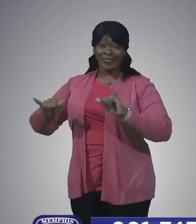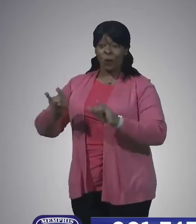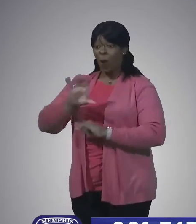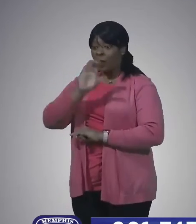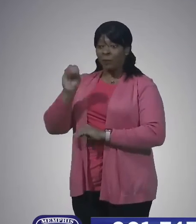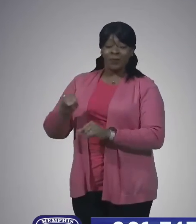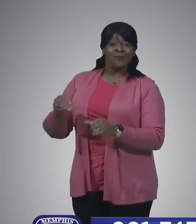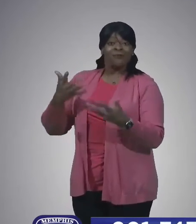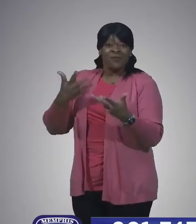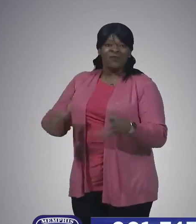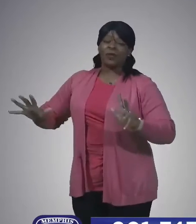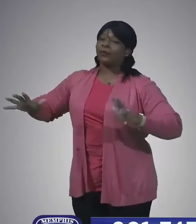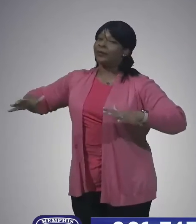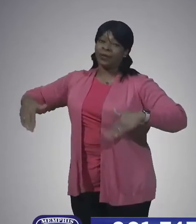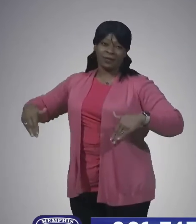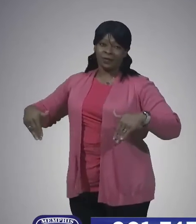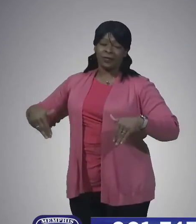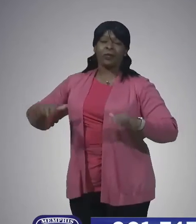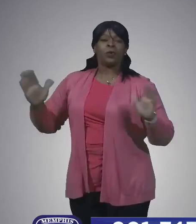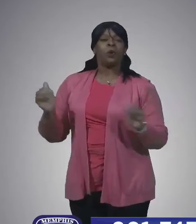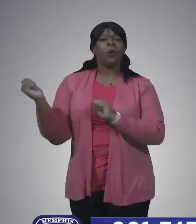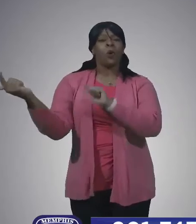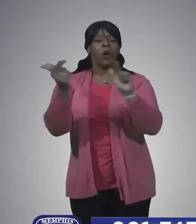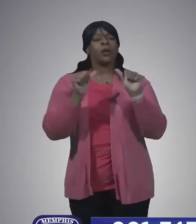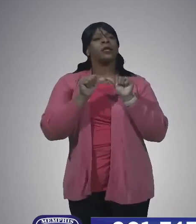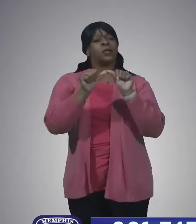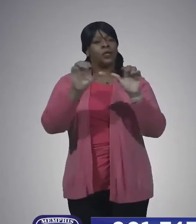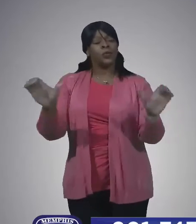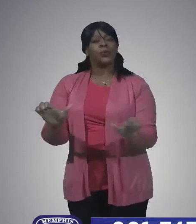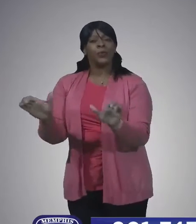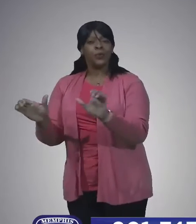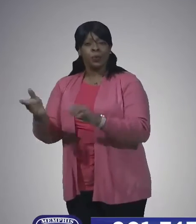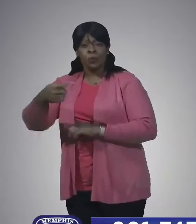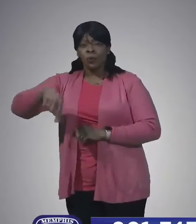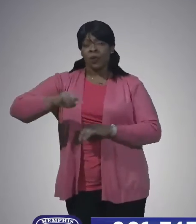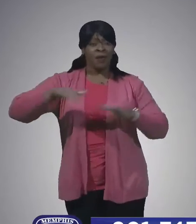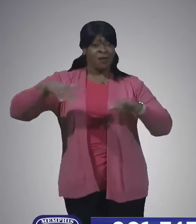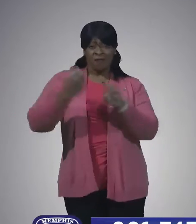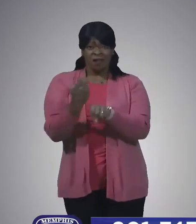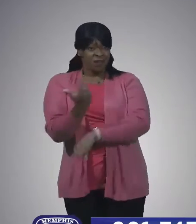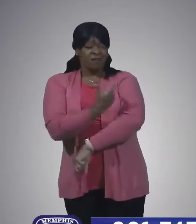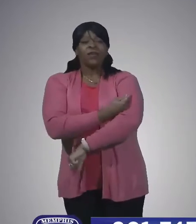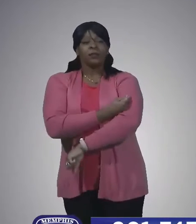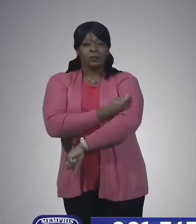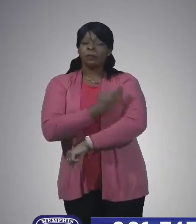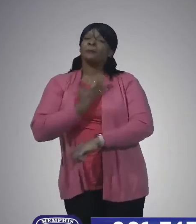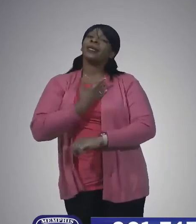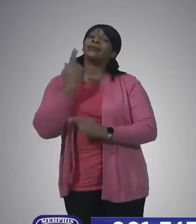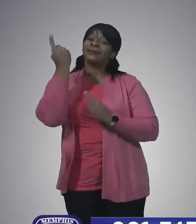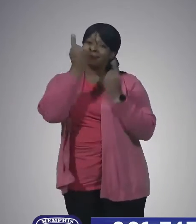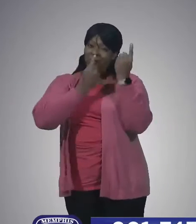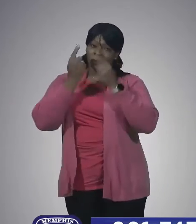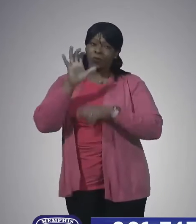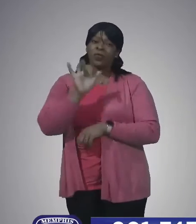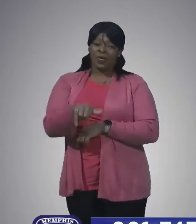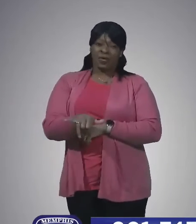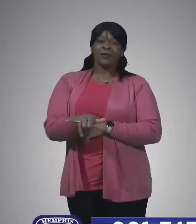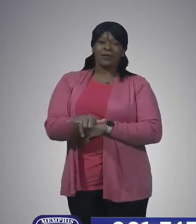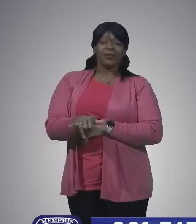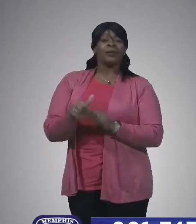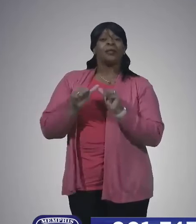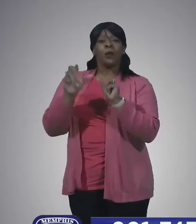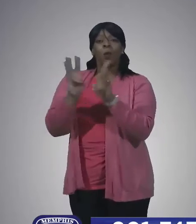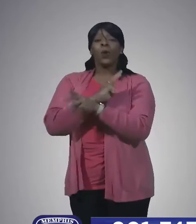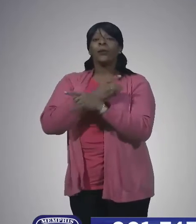through this pandemic. So I encourage everyone to continue what we're doing. Those who have not gotten vaccinated, please consider doing so. Continue to wear